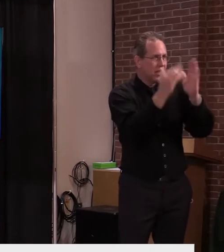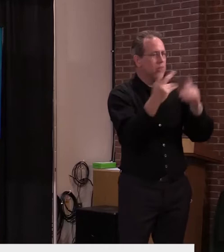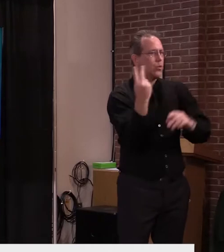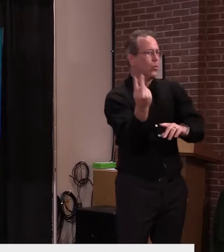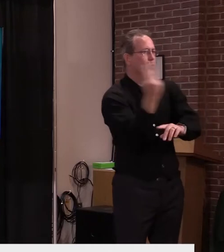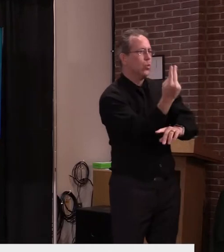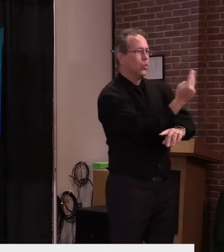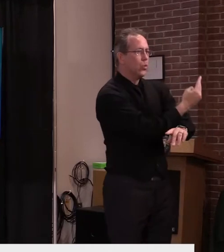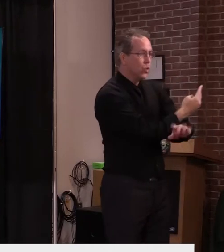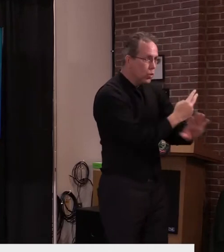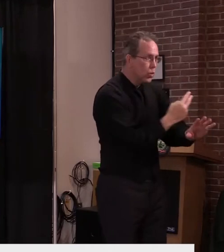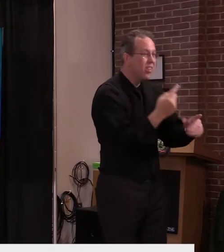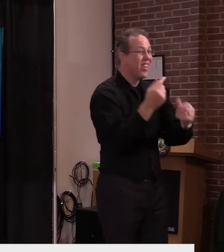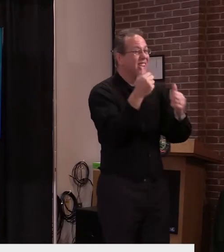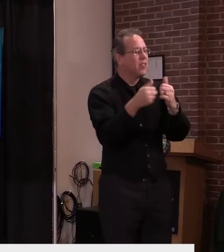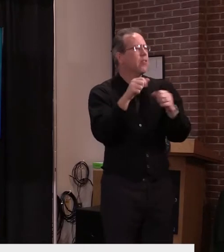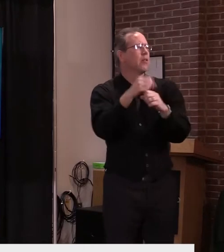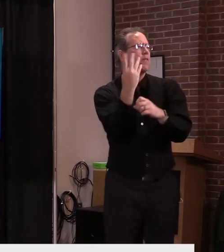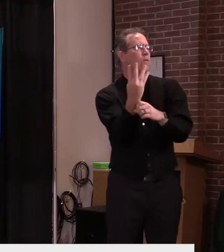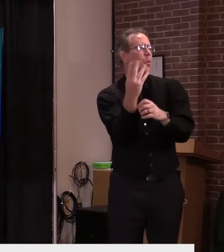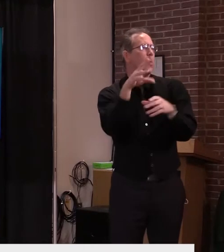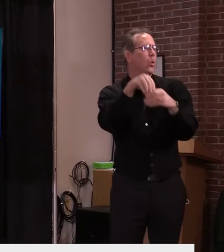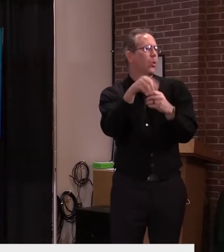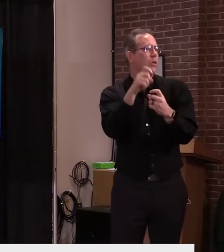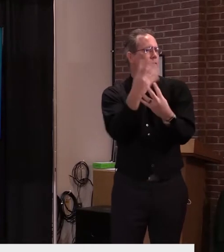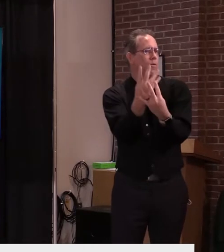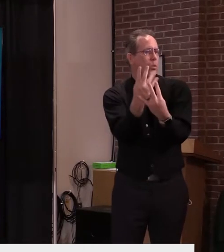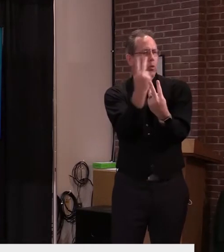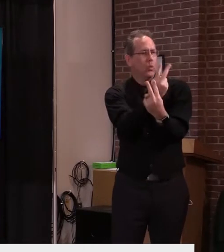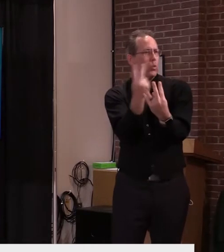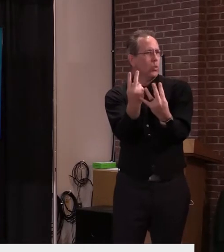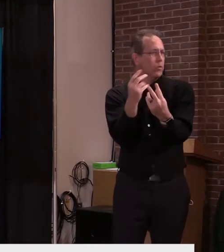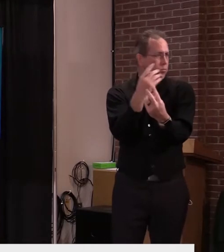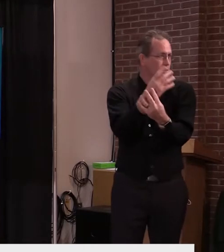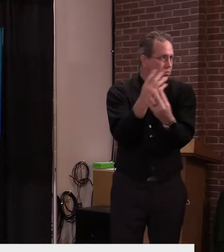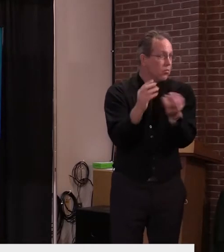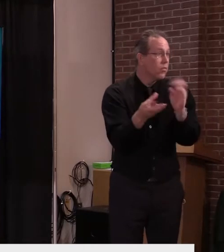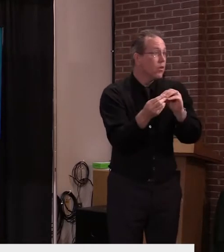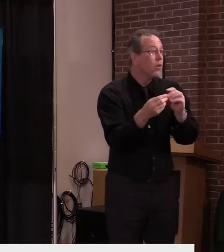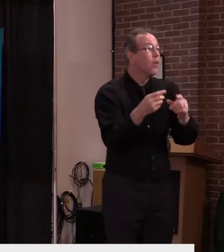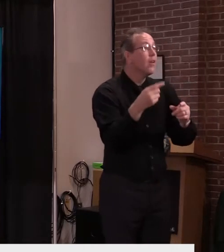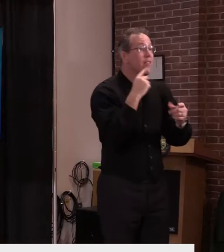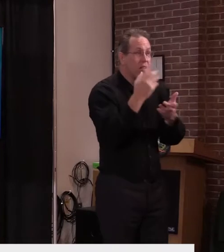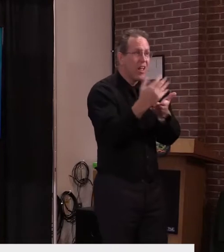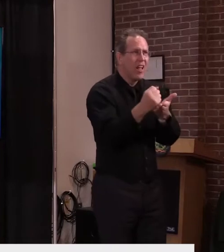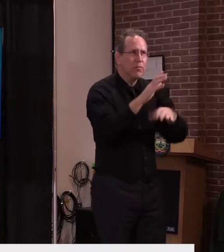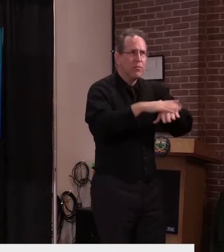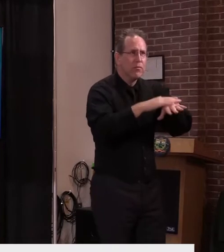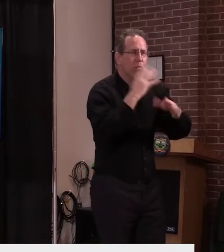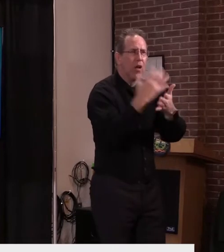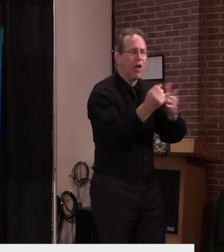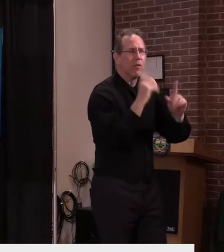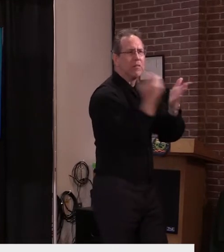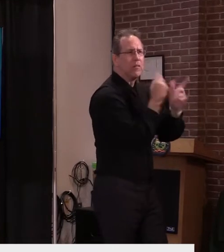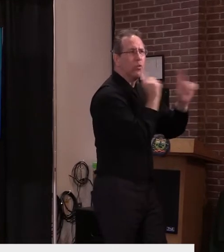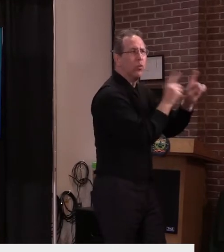the announcement last week, this is a pilot program we've been working on with our federal partners for about a